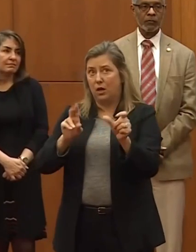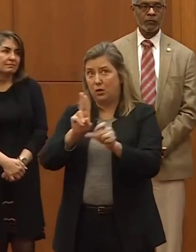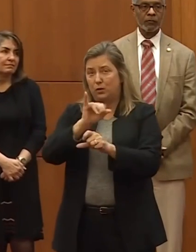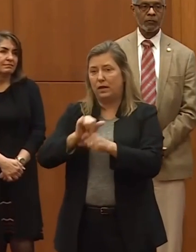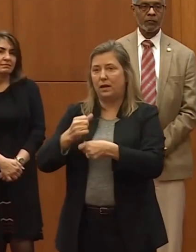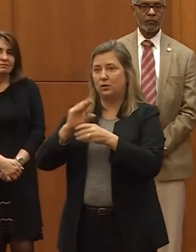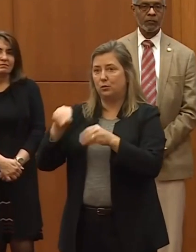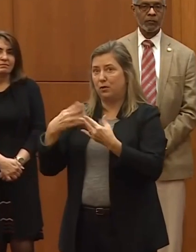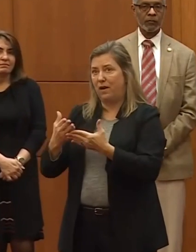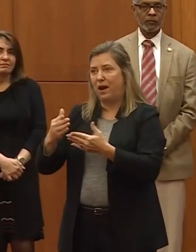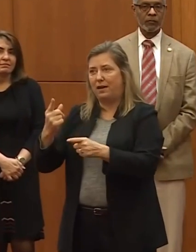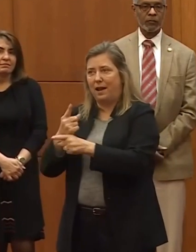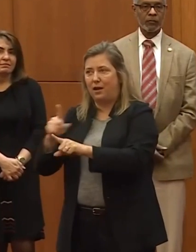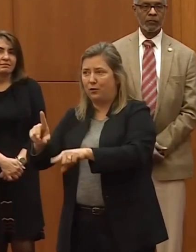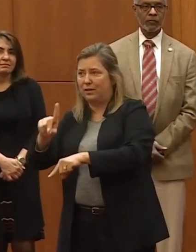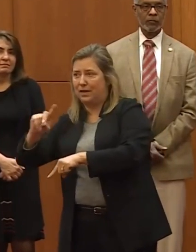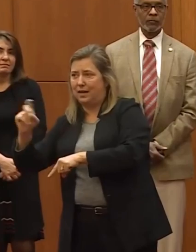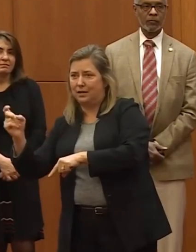provide the treatment.